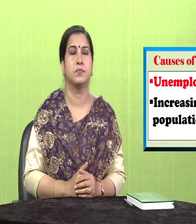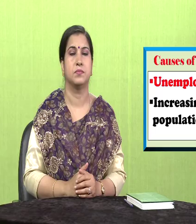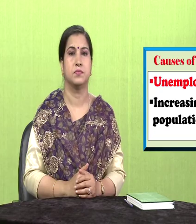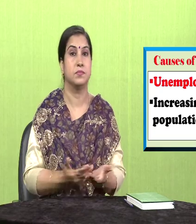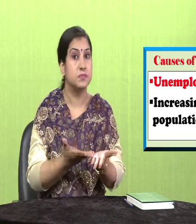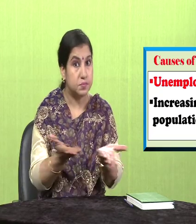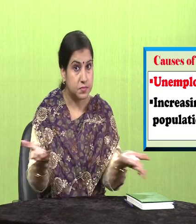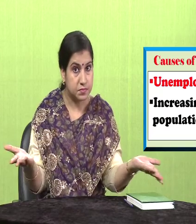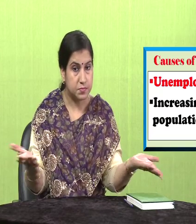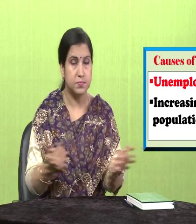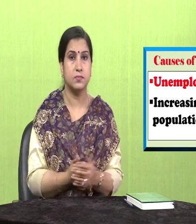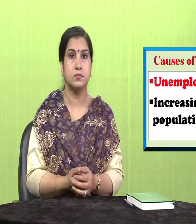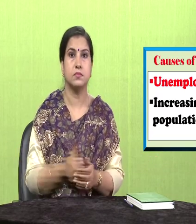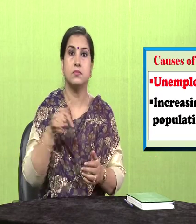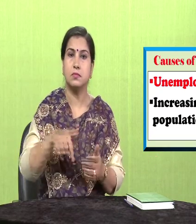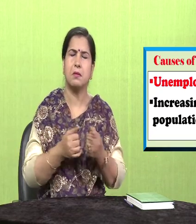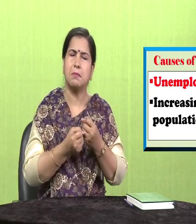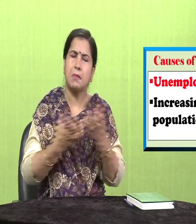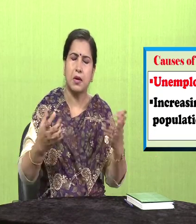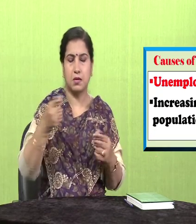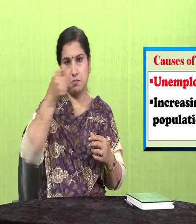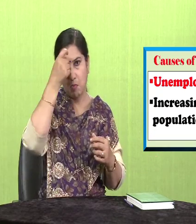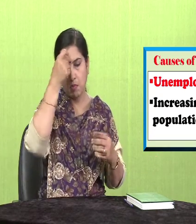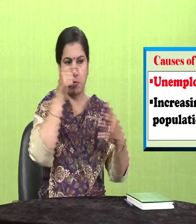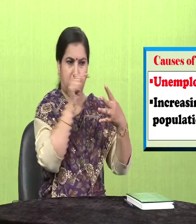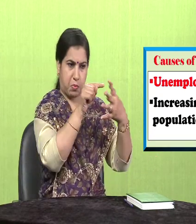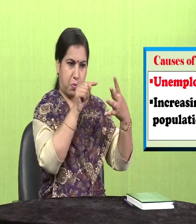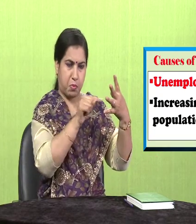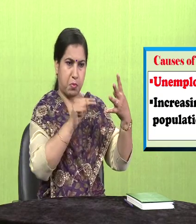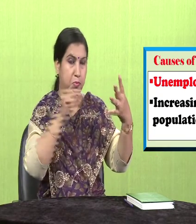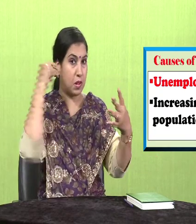Learners, there are many causes of poverty in a country.